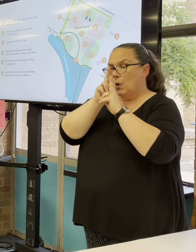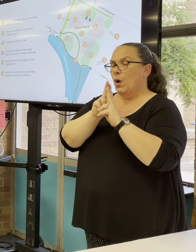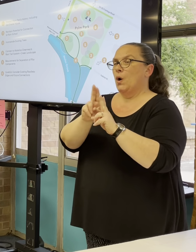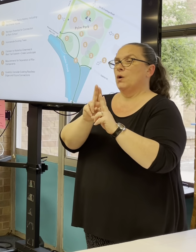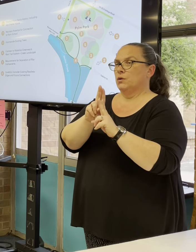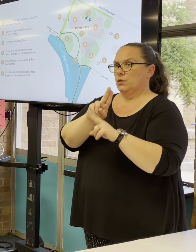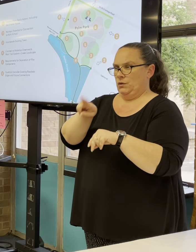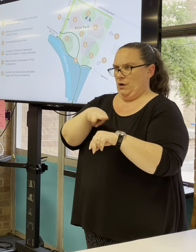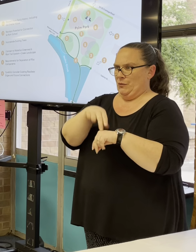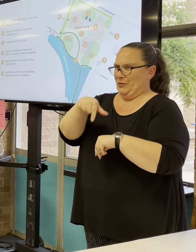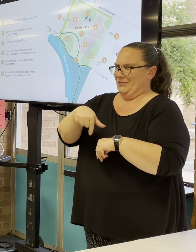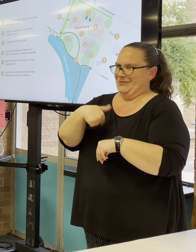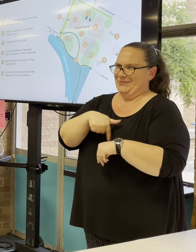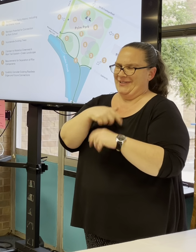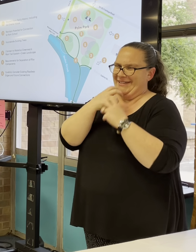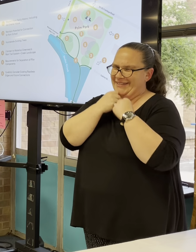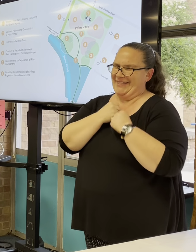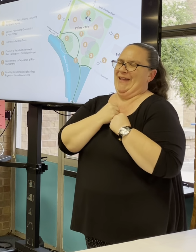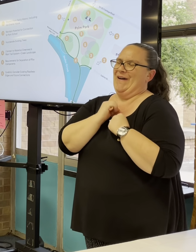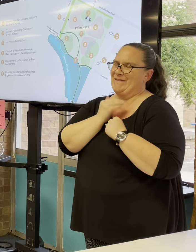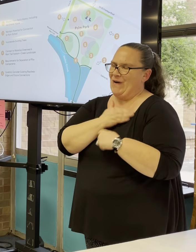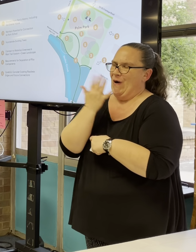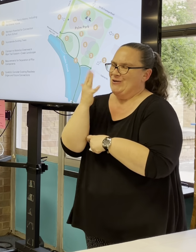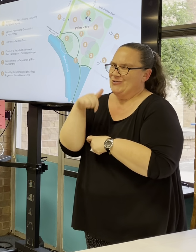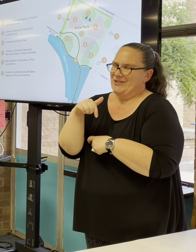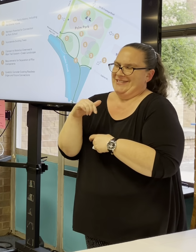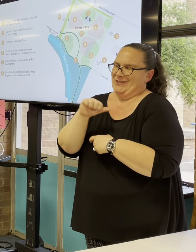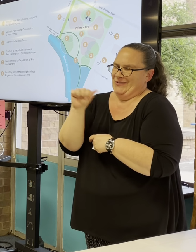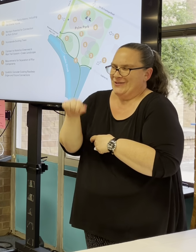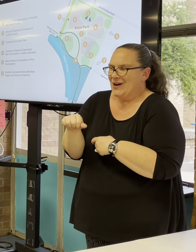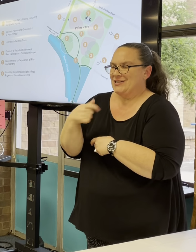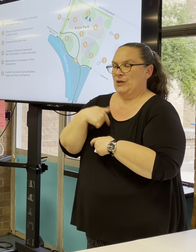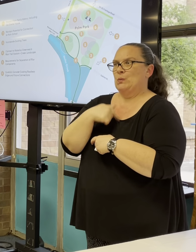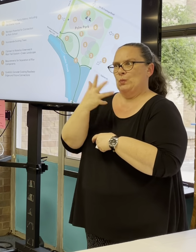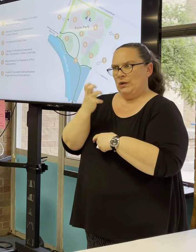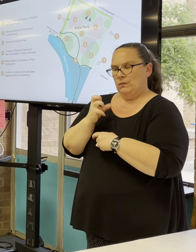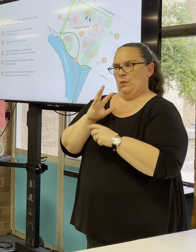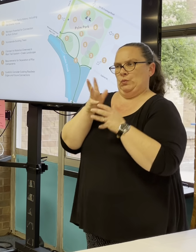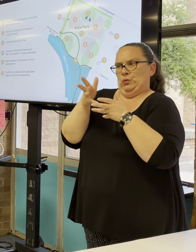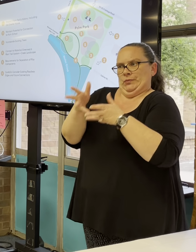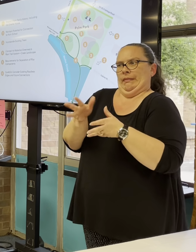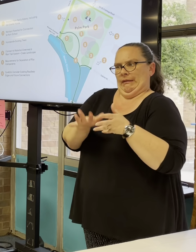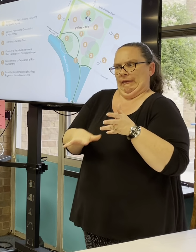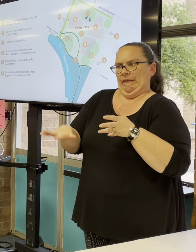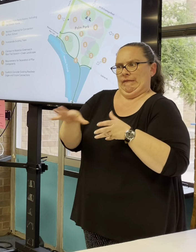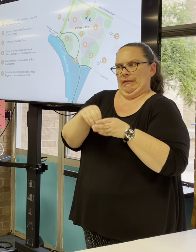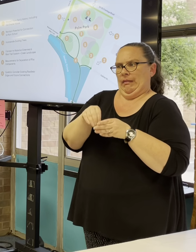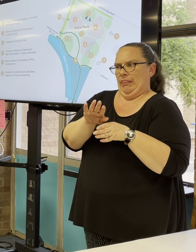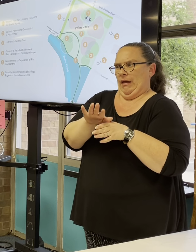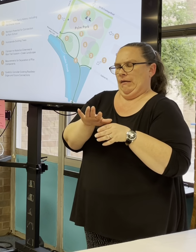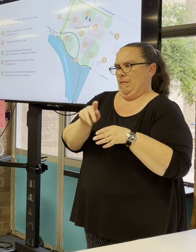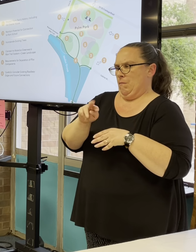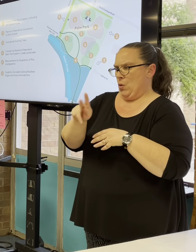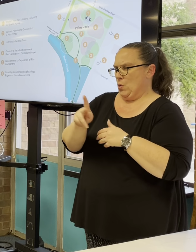course this is a city that loves its trees, and we want to think creatively about incorporating that. And